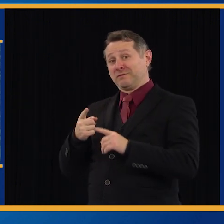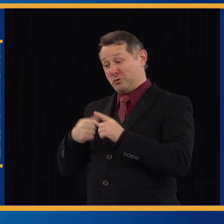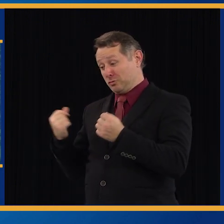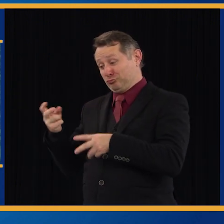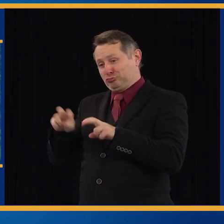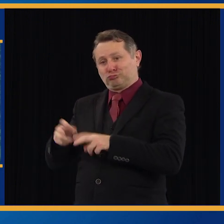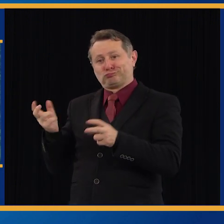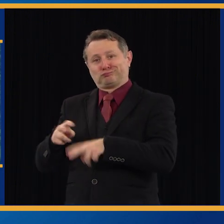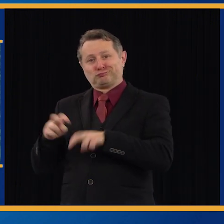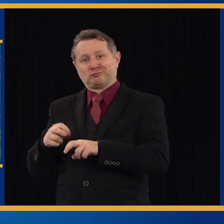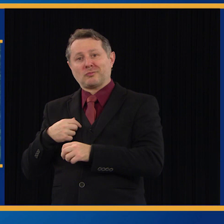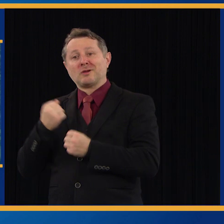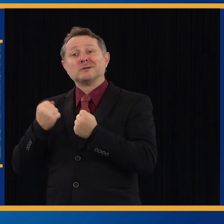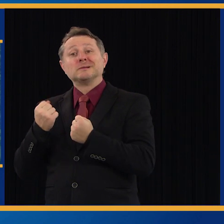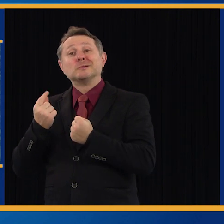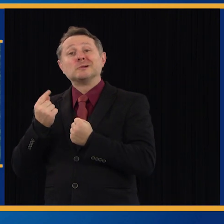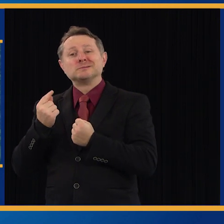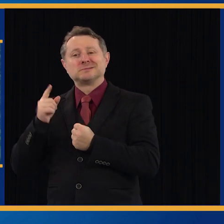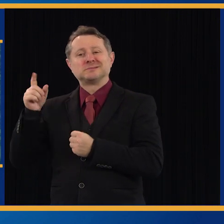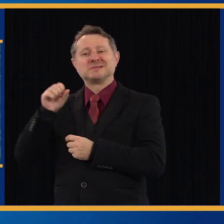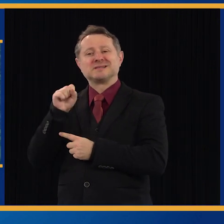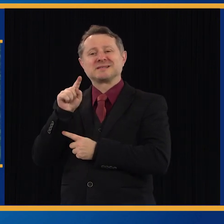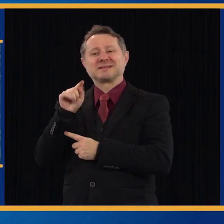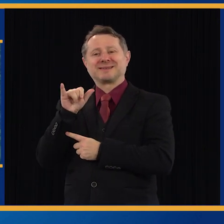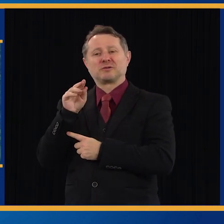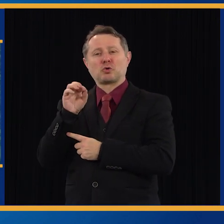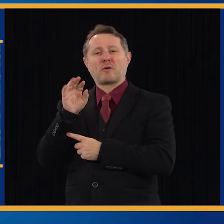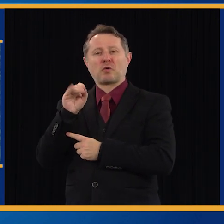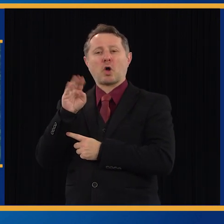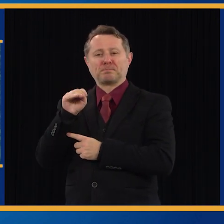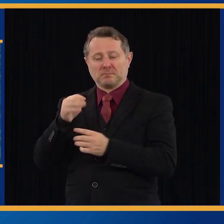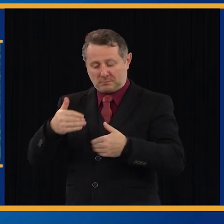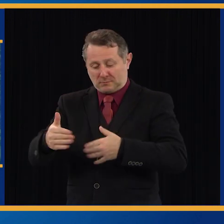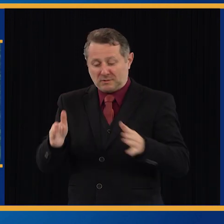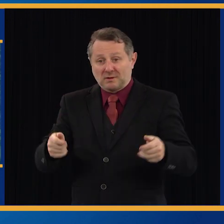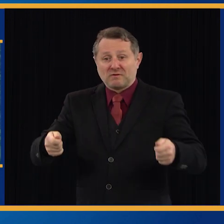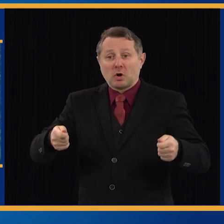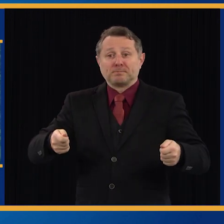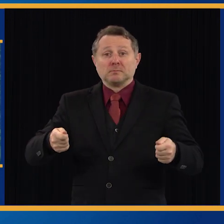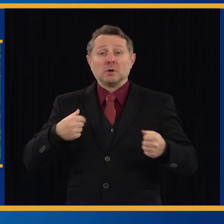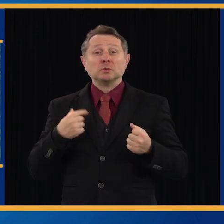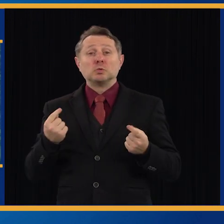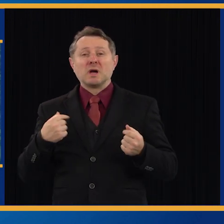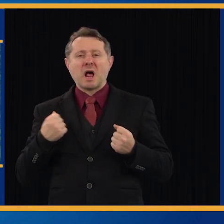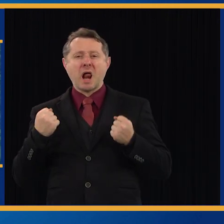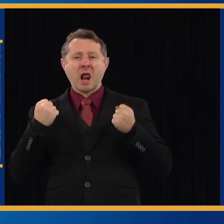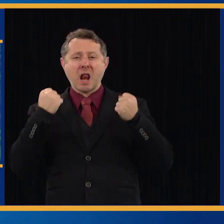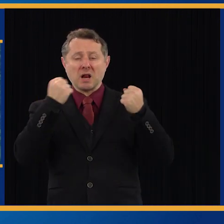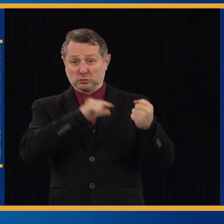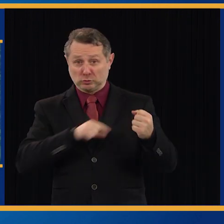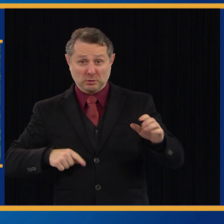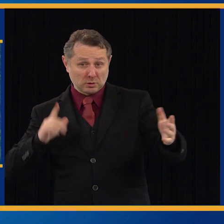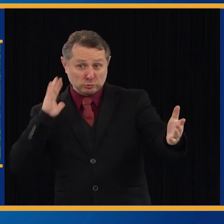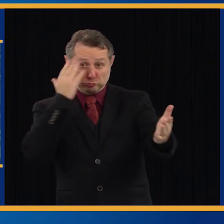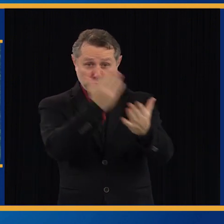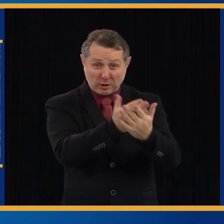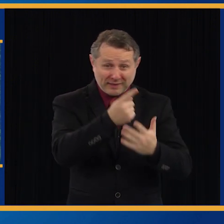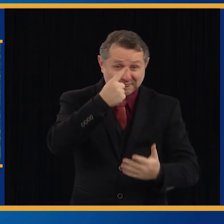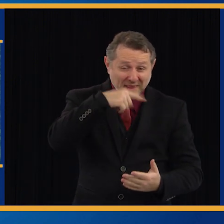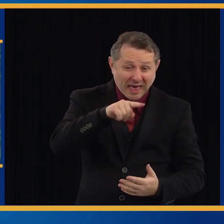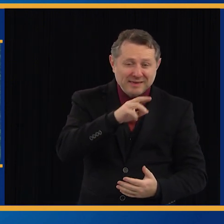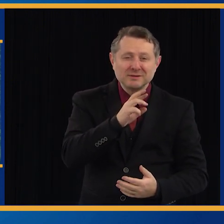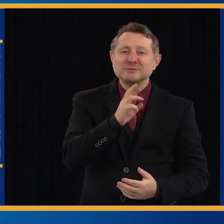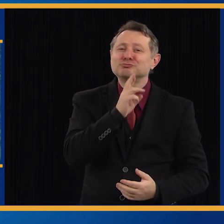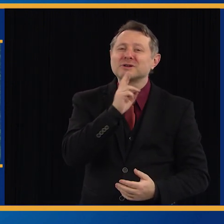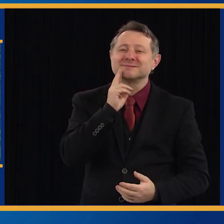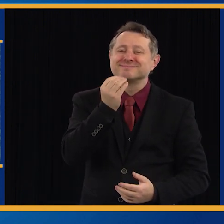They drove up from Queens to buy Thai food in Albany, take out,